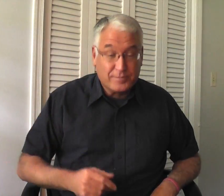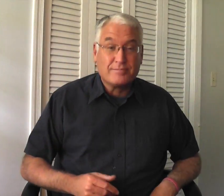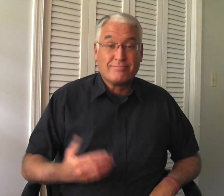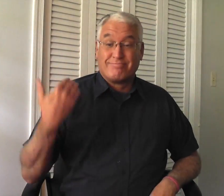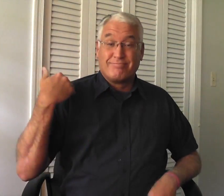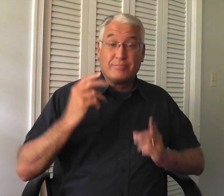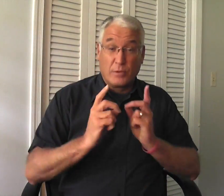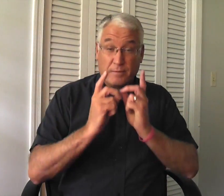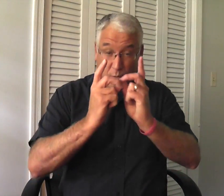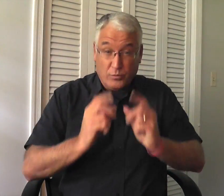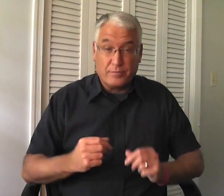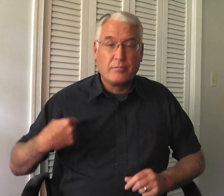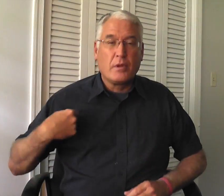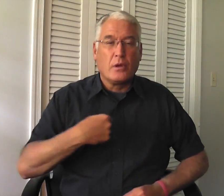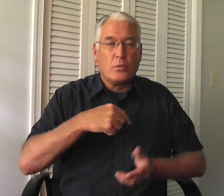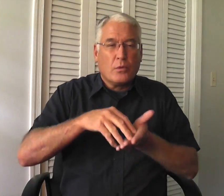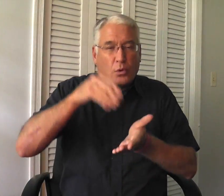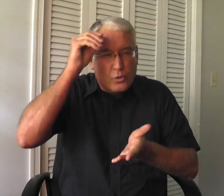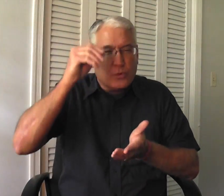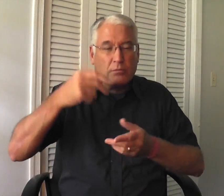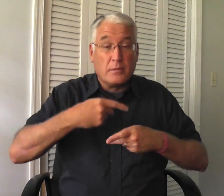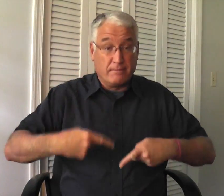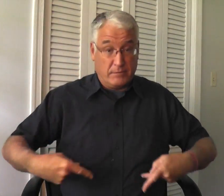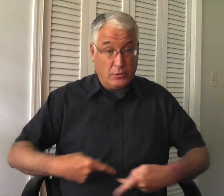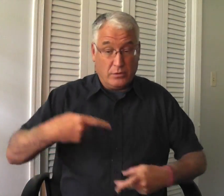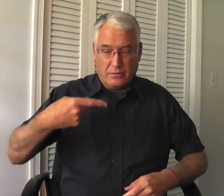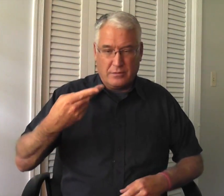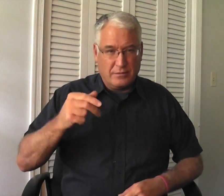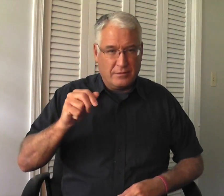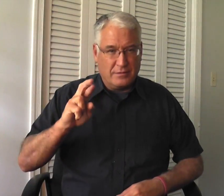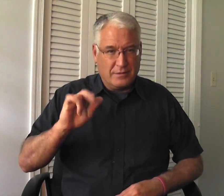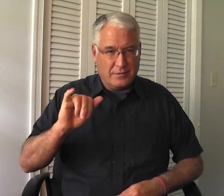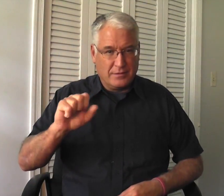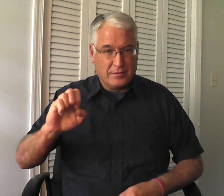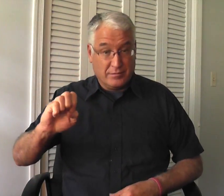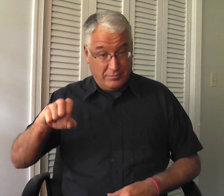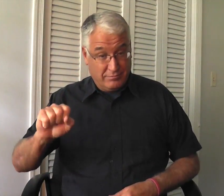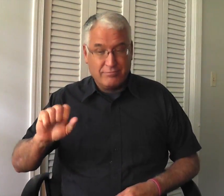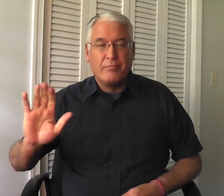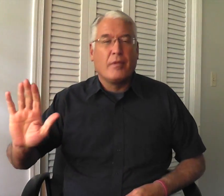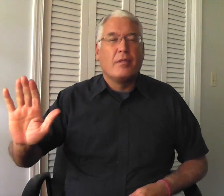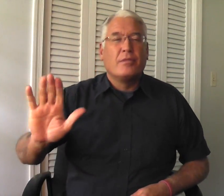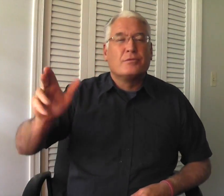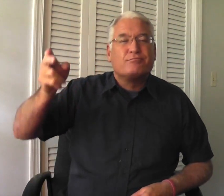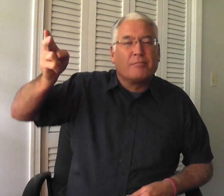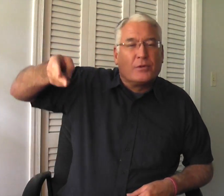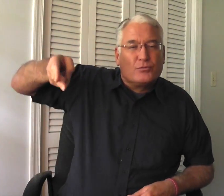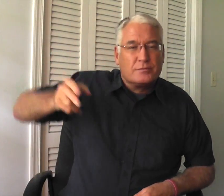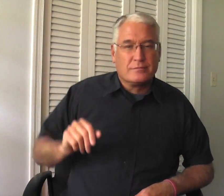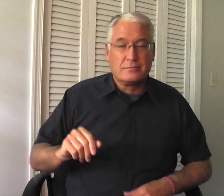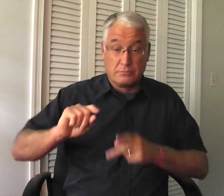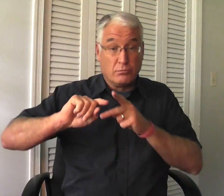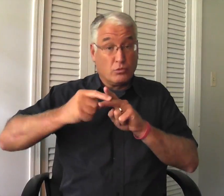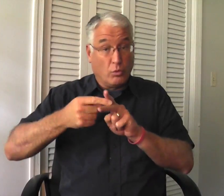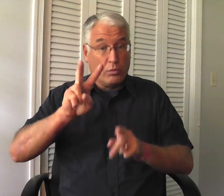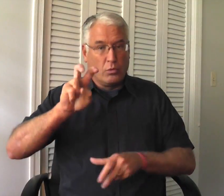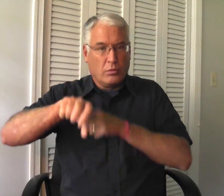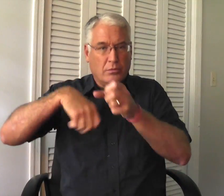Hello. In our last video, we learned about the Pharisees, the scribes, and their history.